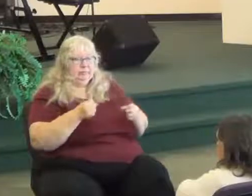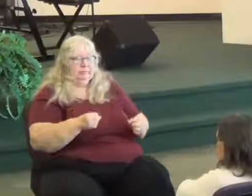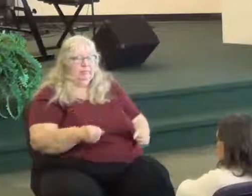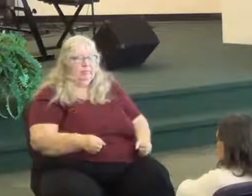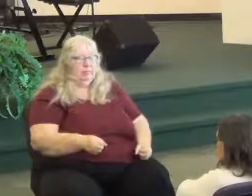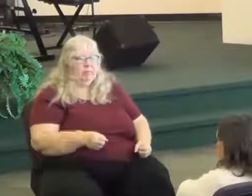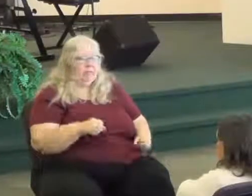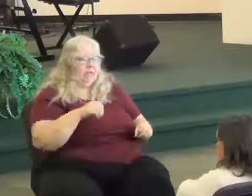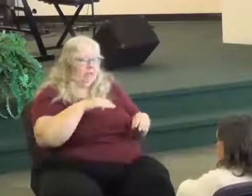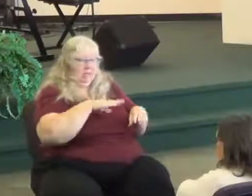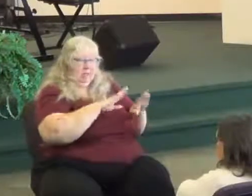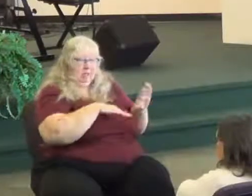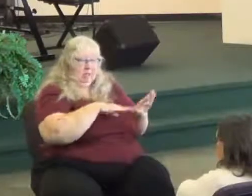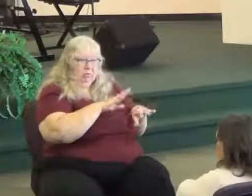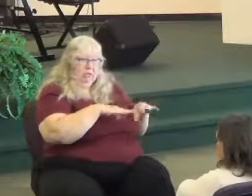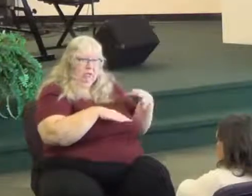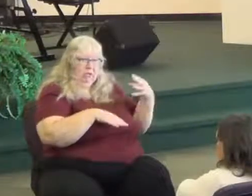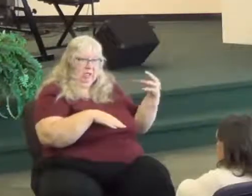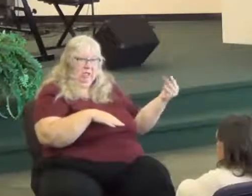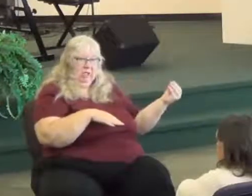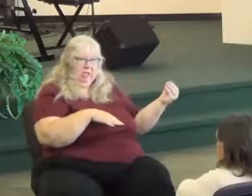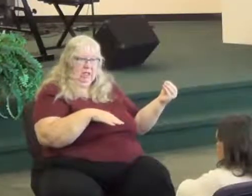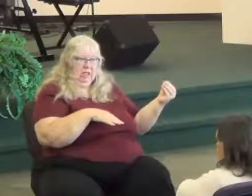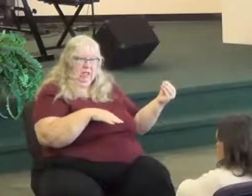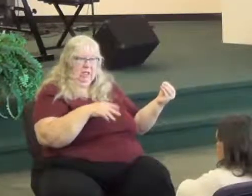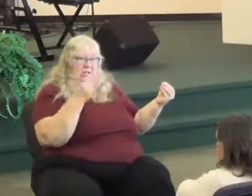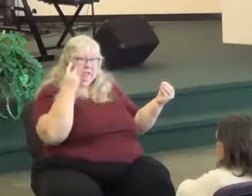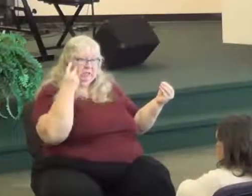And they walked away. Let's go see the priest.